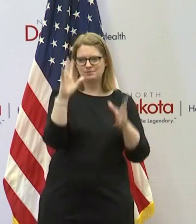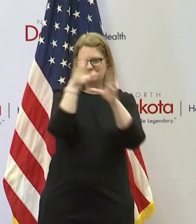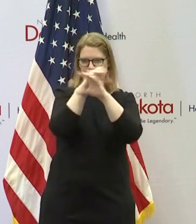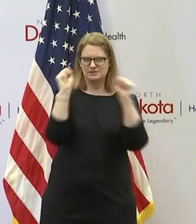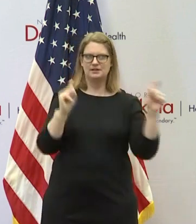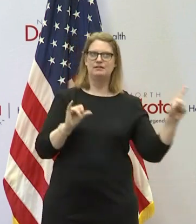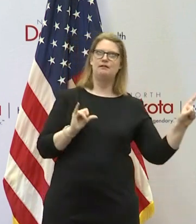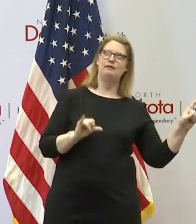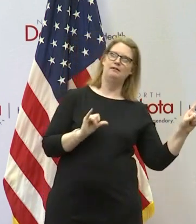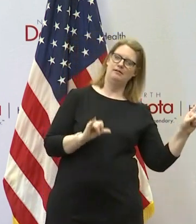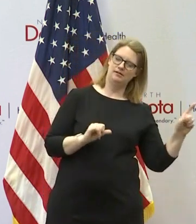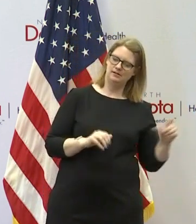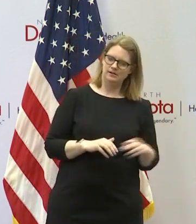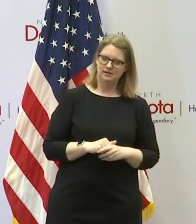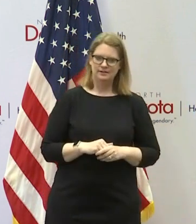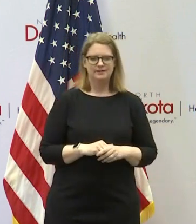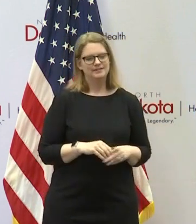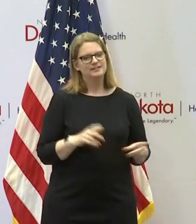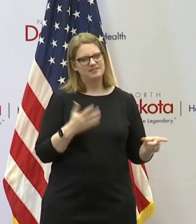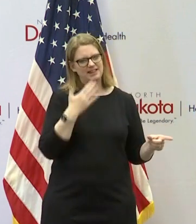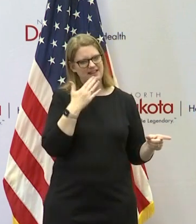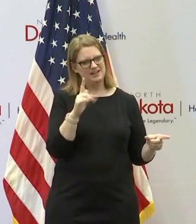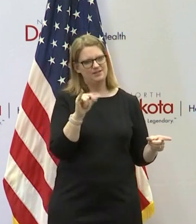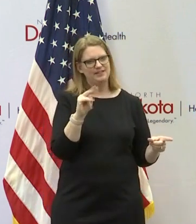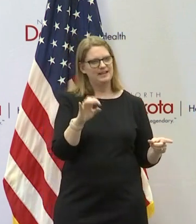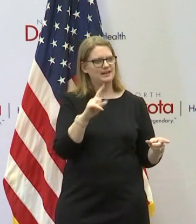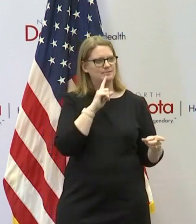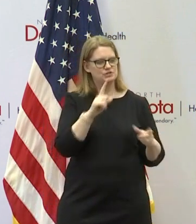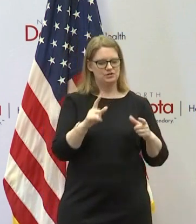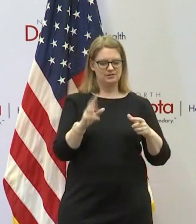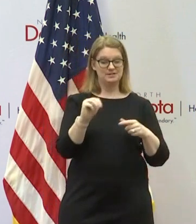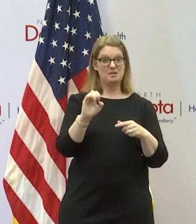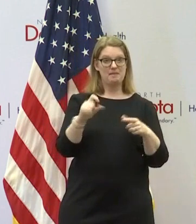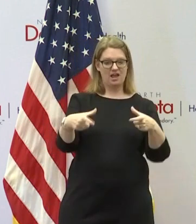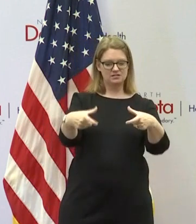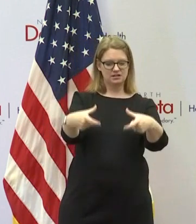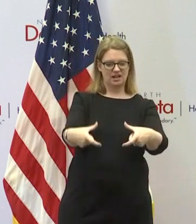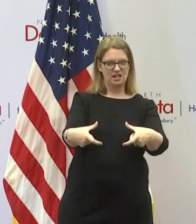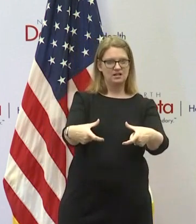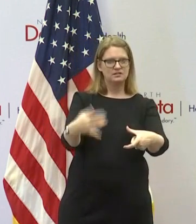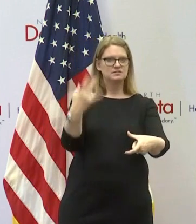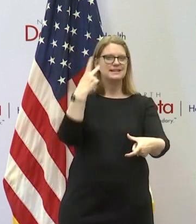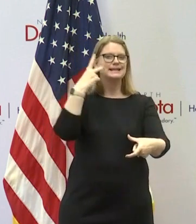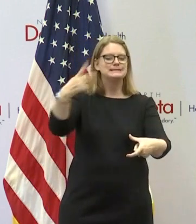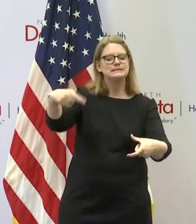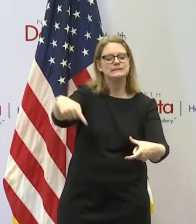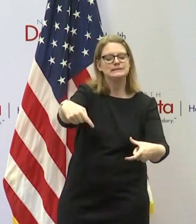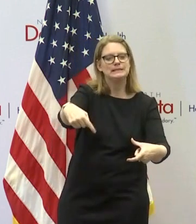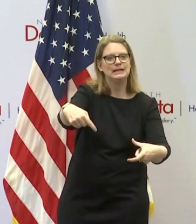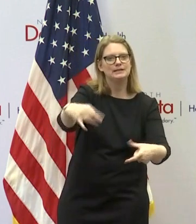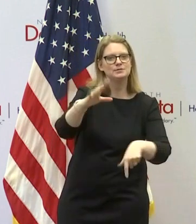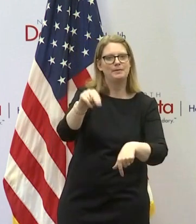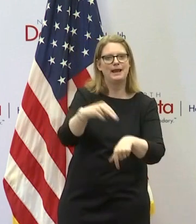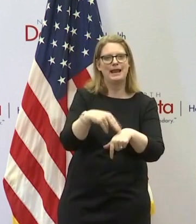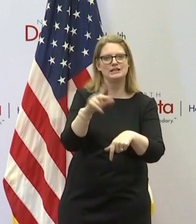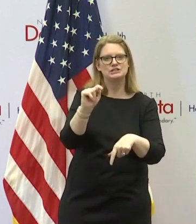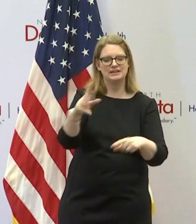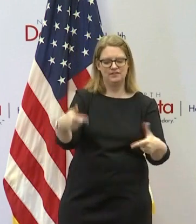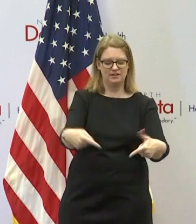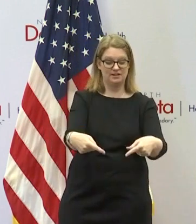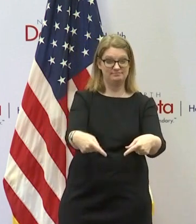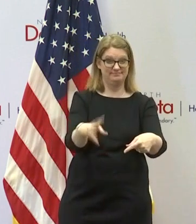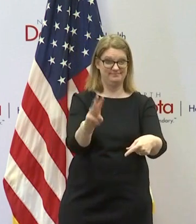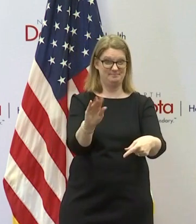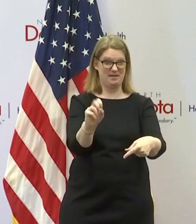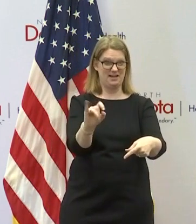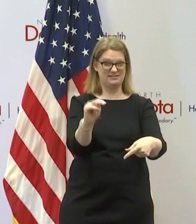Lane. I made sure that the mask was set right out there so that it could get on national television. So I